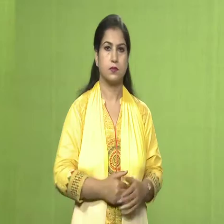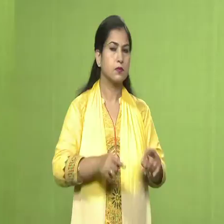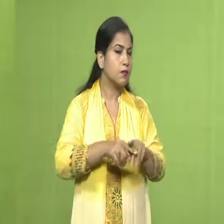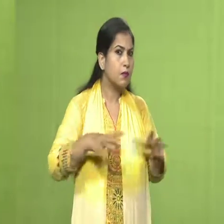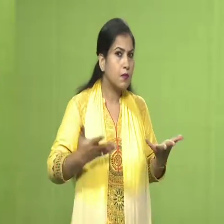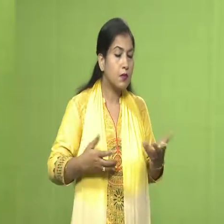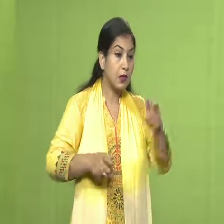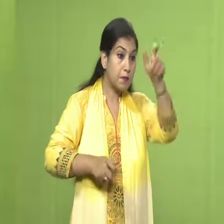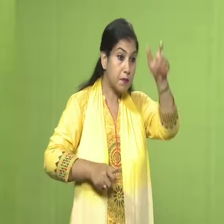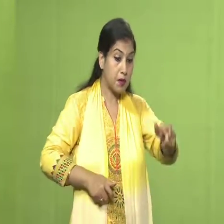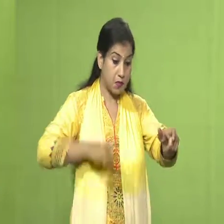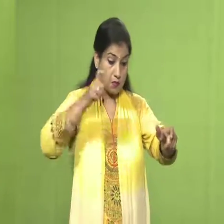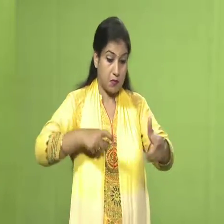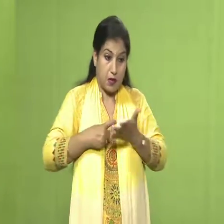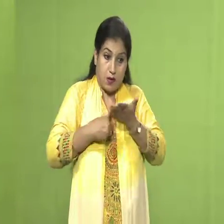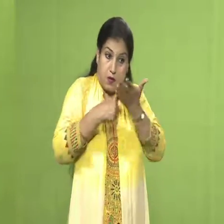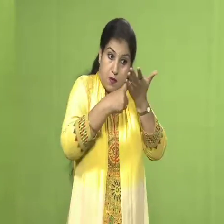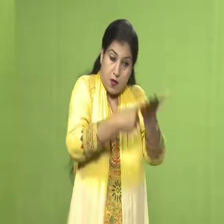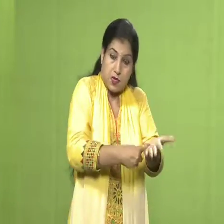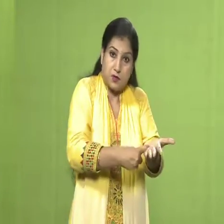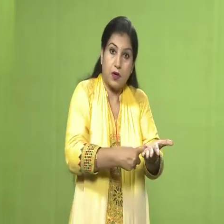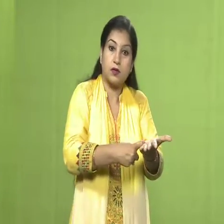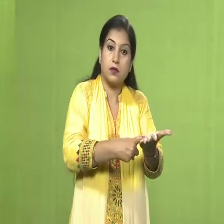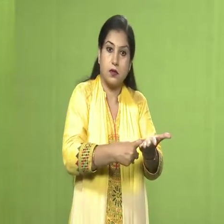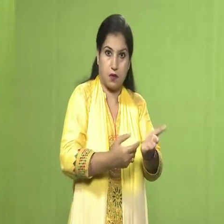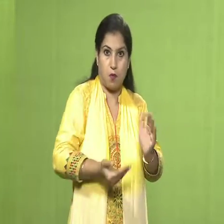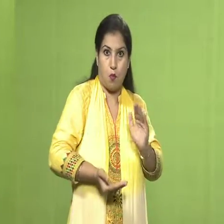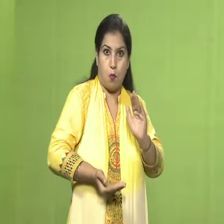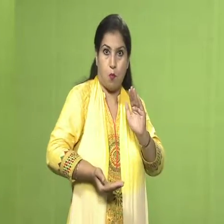As respect for human beings increased during Renaissance,